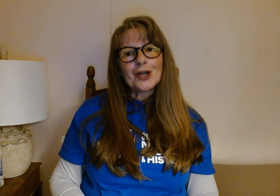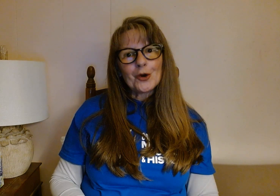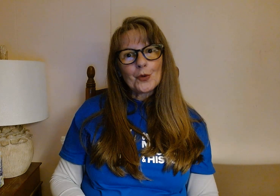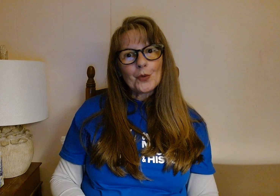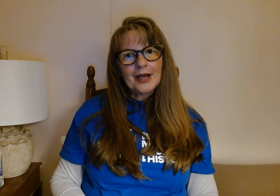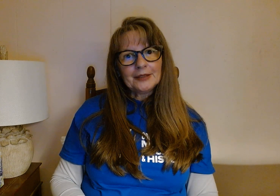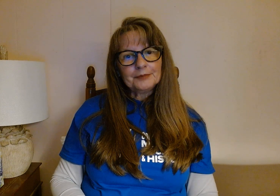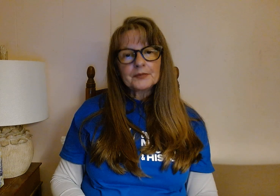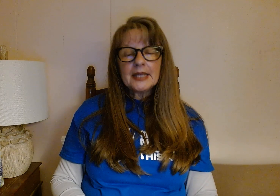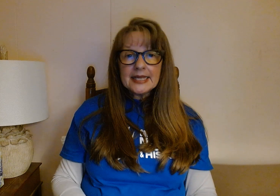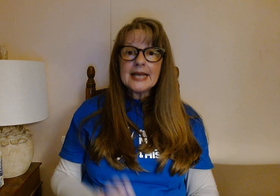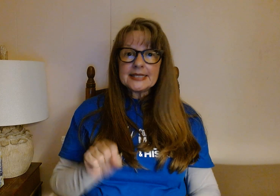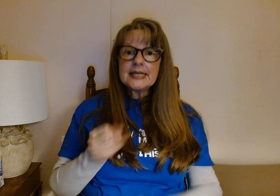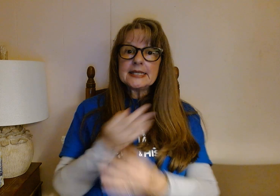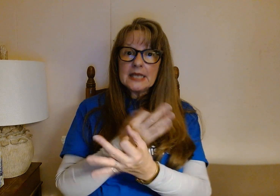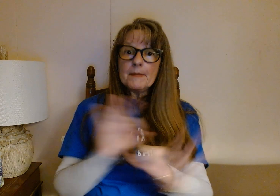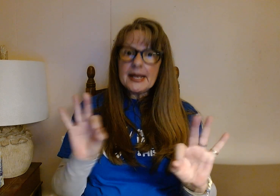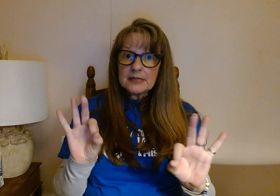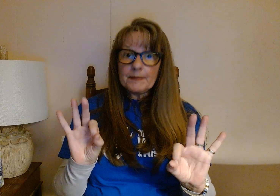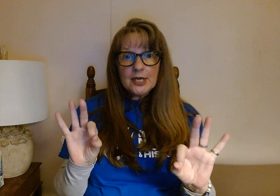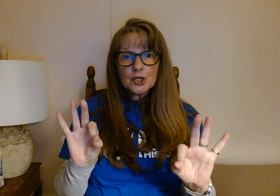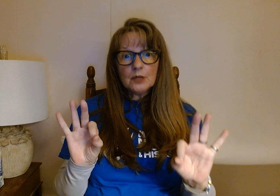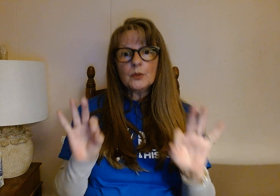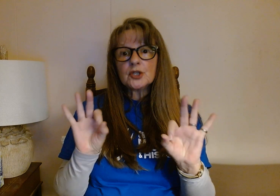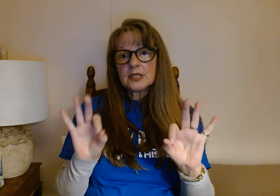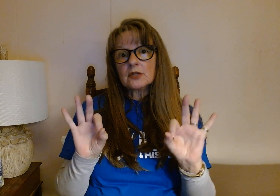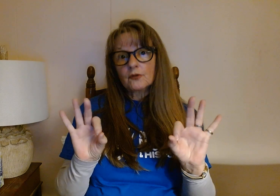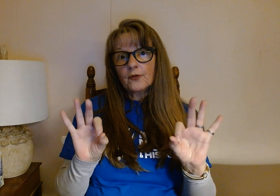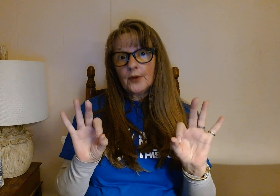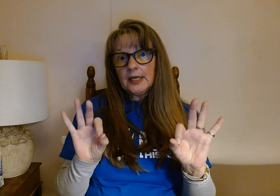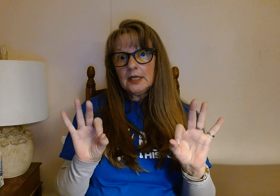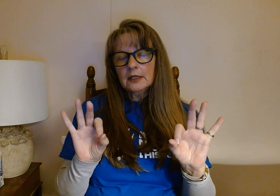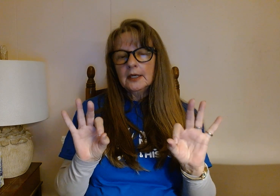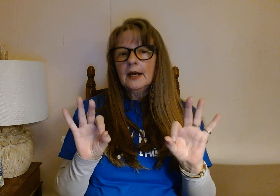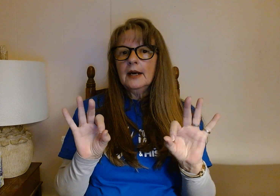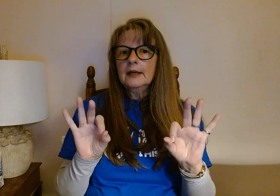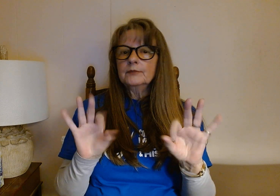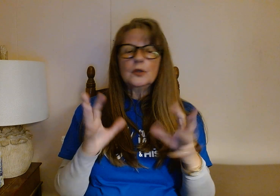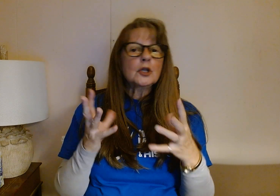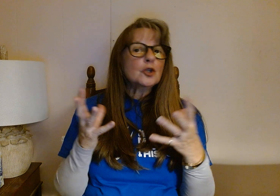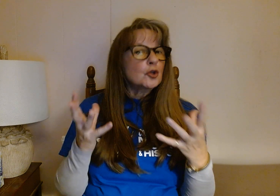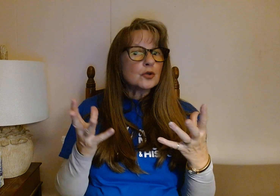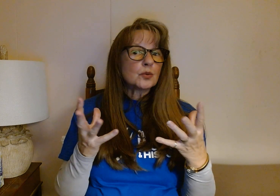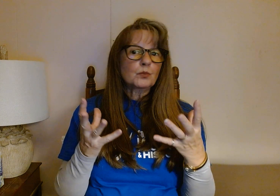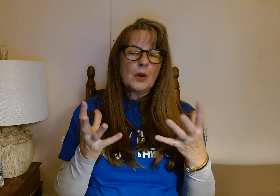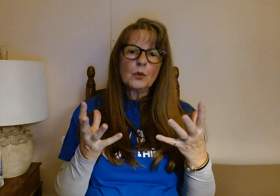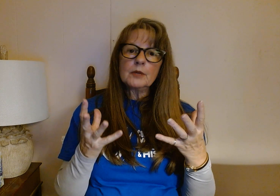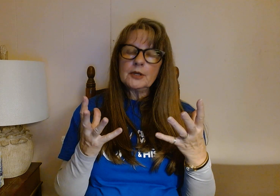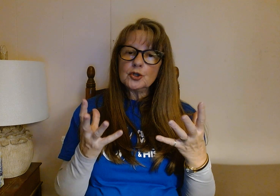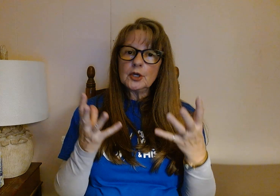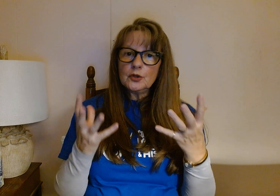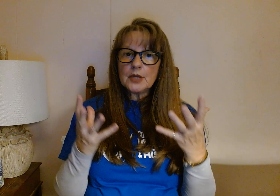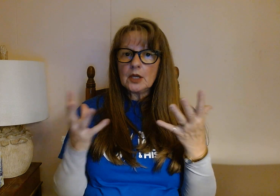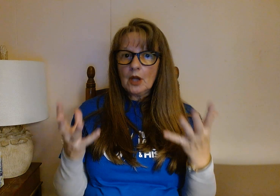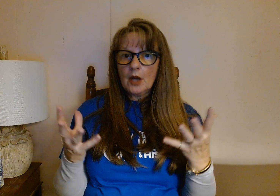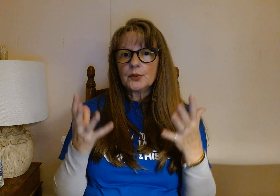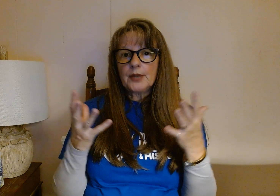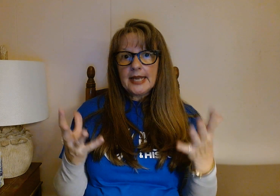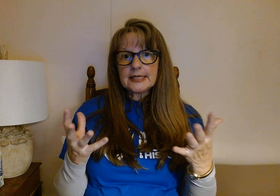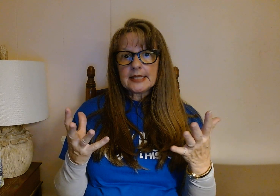So, yes, it is an emancipation, which is still free. You can use what word, but you're going to use that gloss or an ASL,